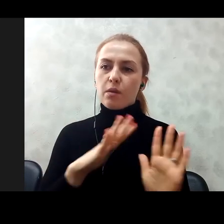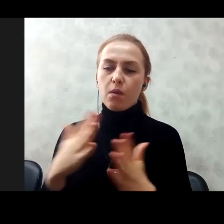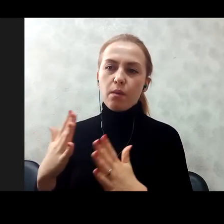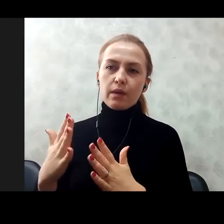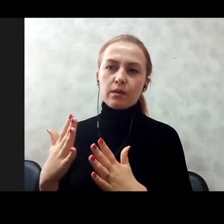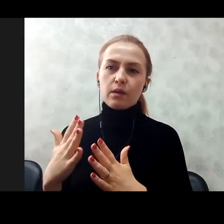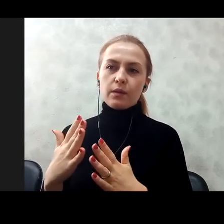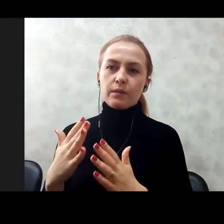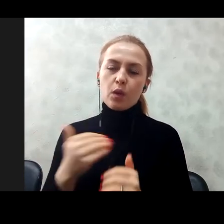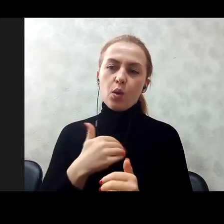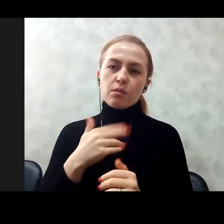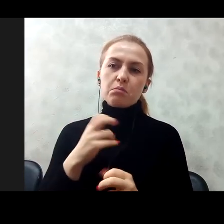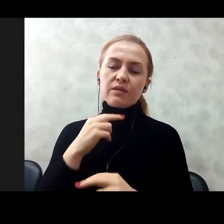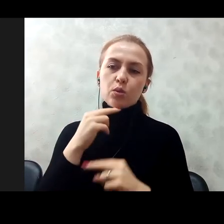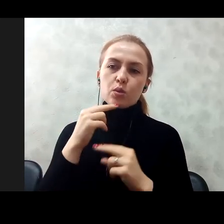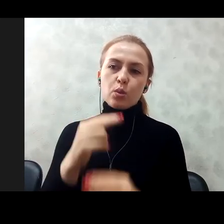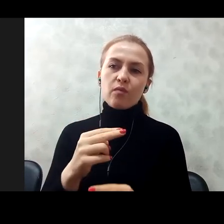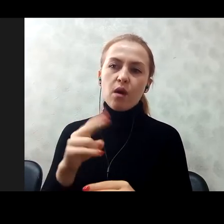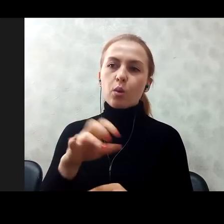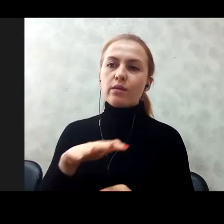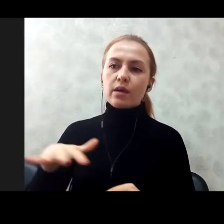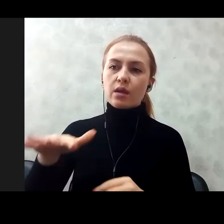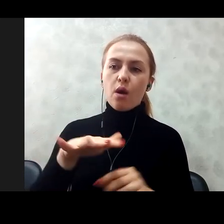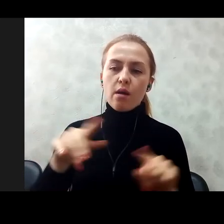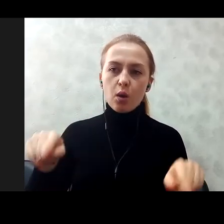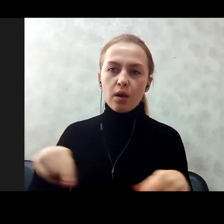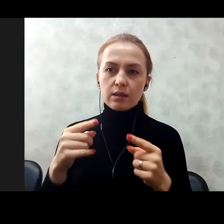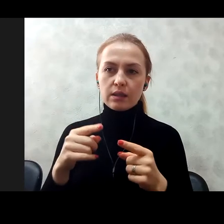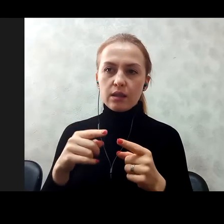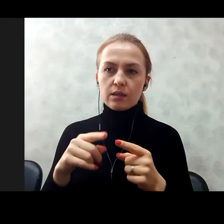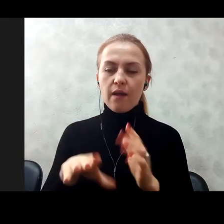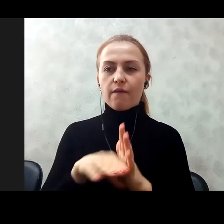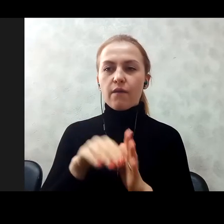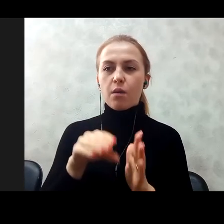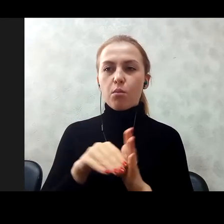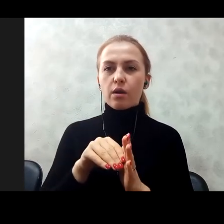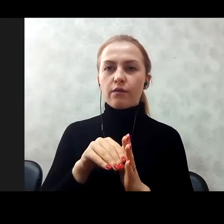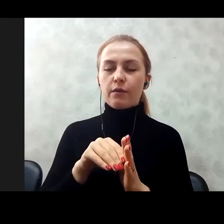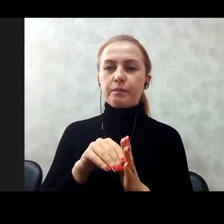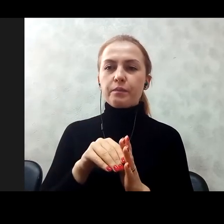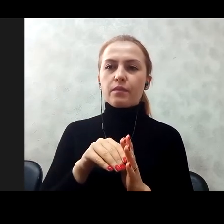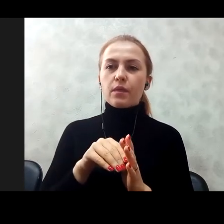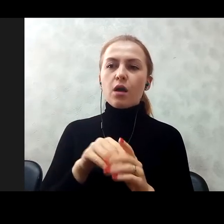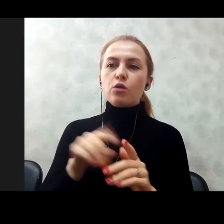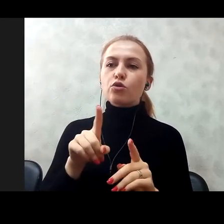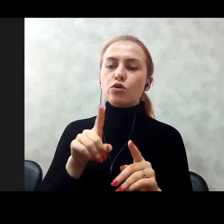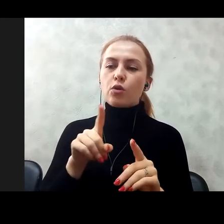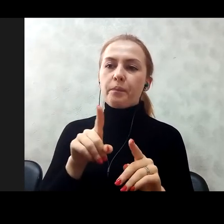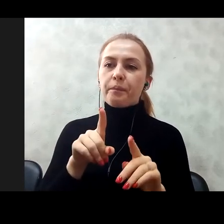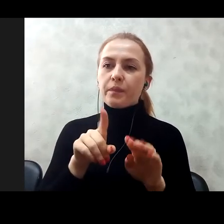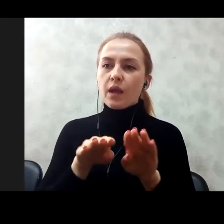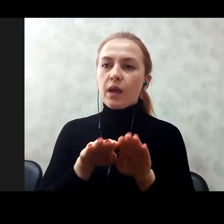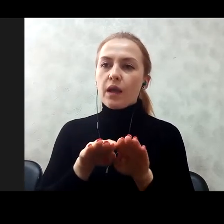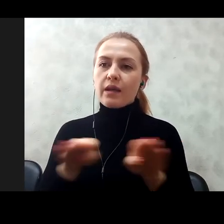Just without politicizing this issue, we should look at territorial organization of the elections and